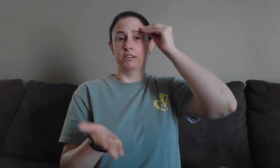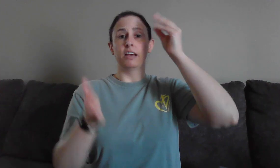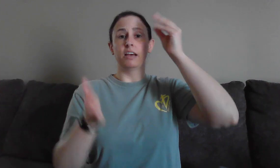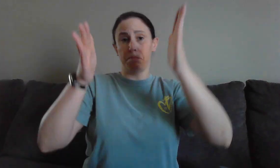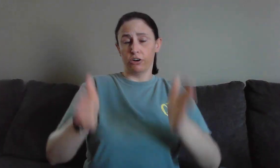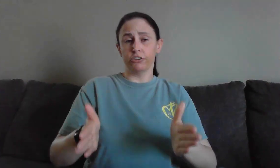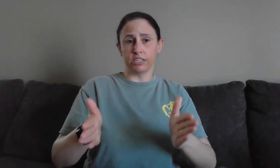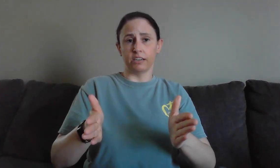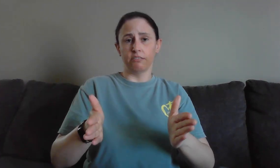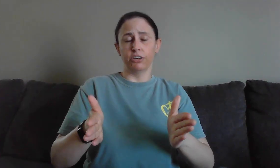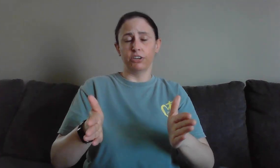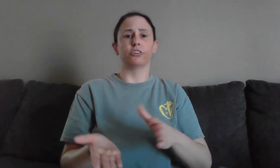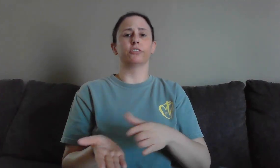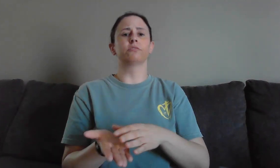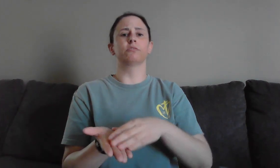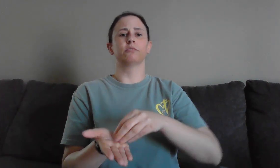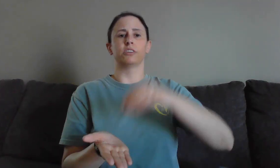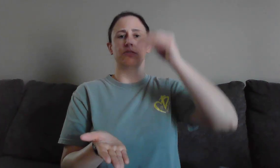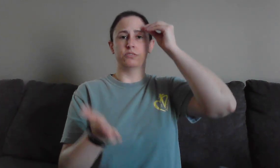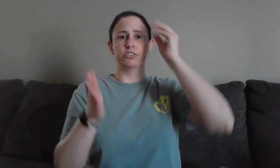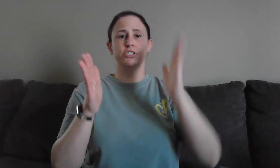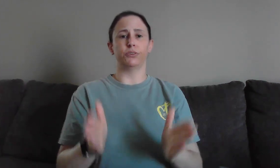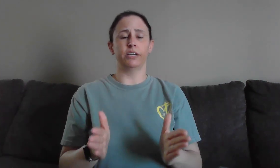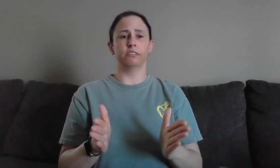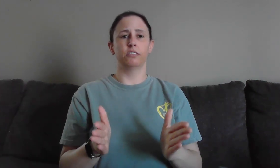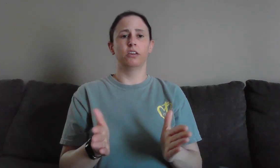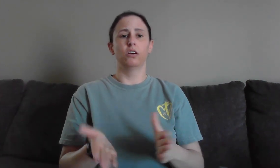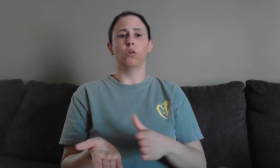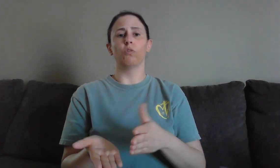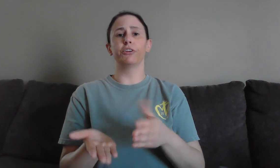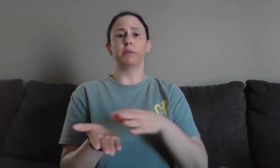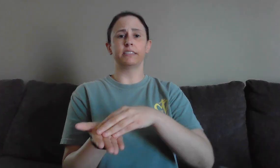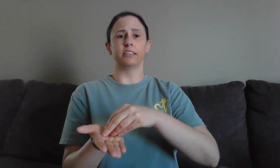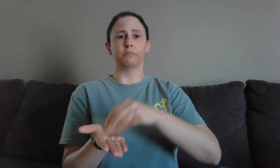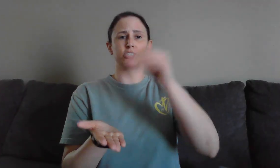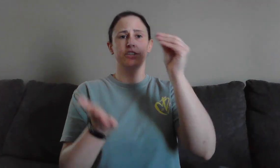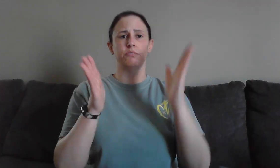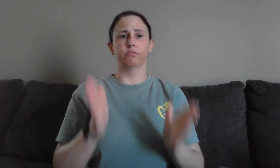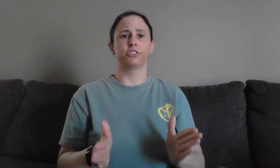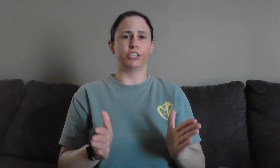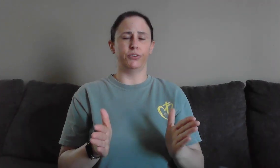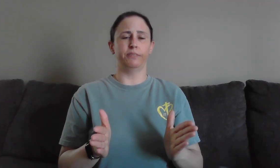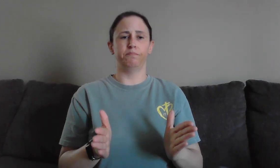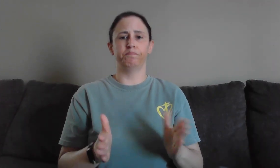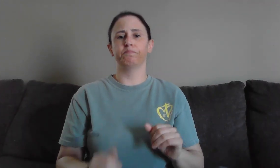a person who learns, so student, or you might see them just do student.